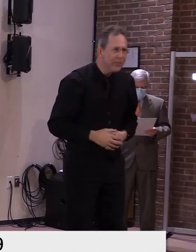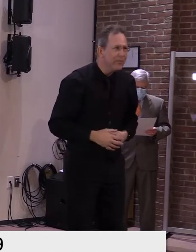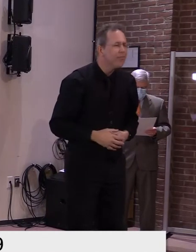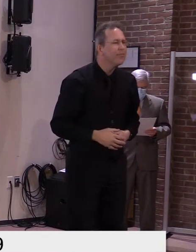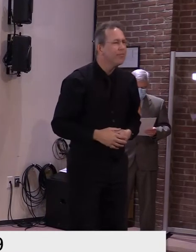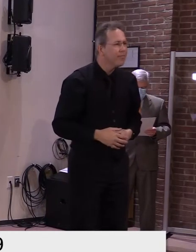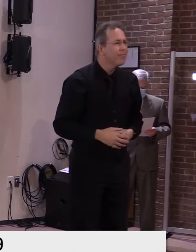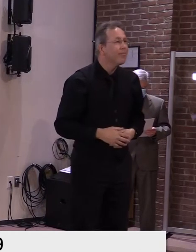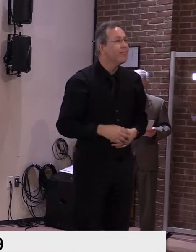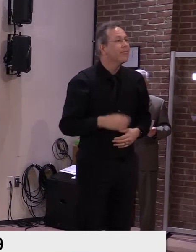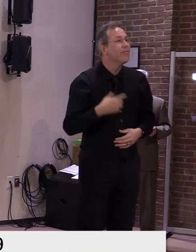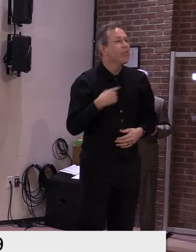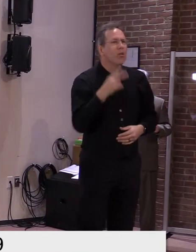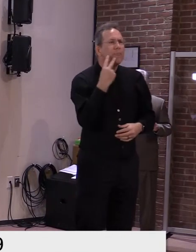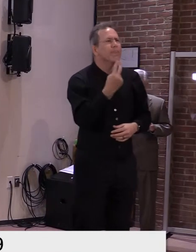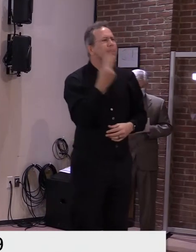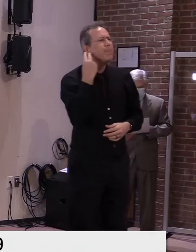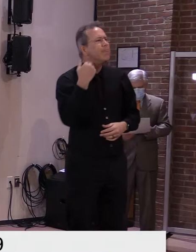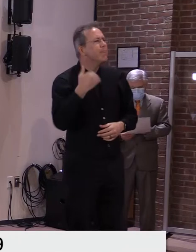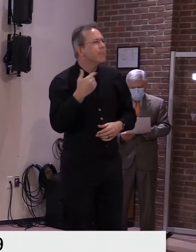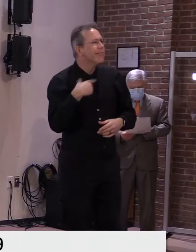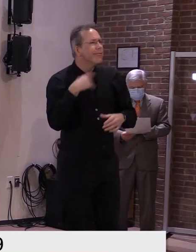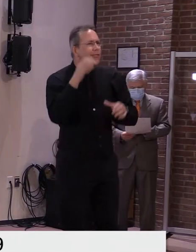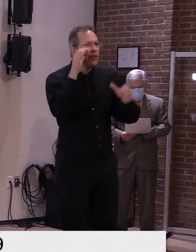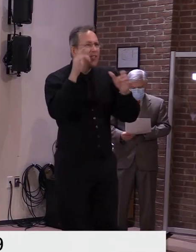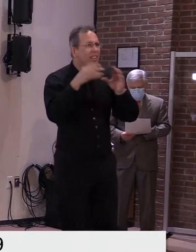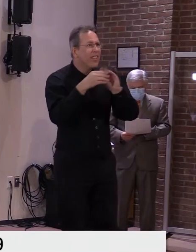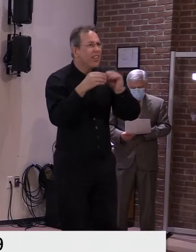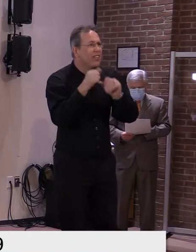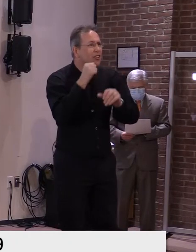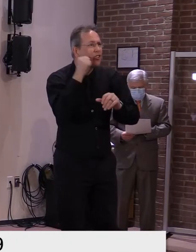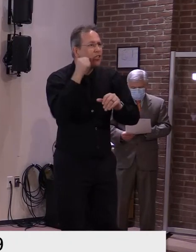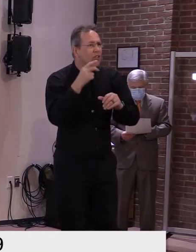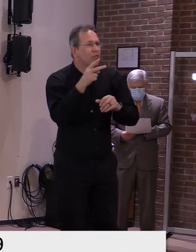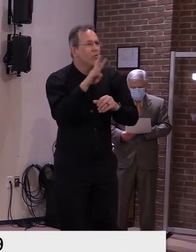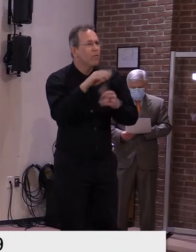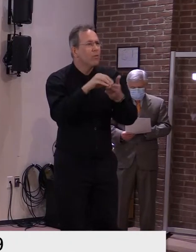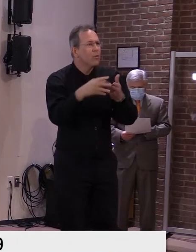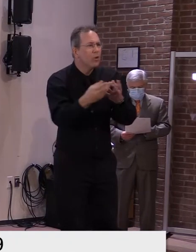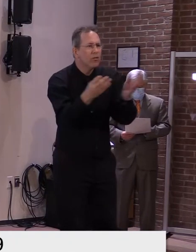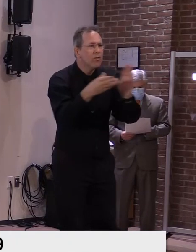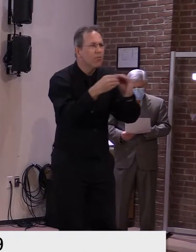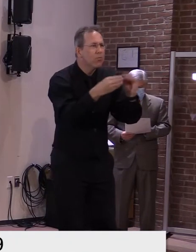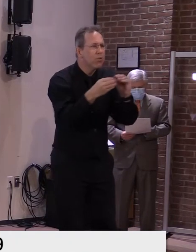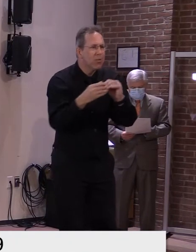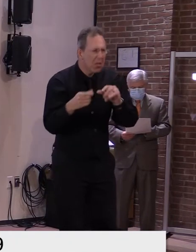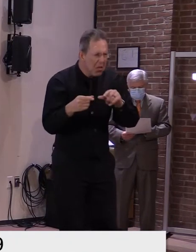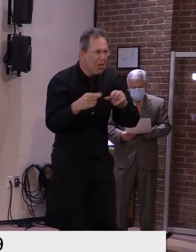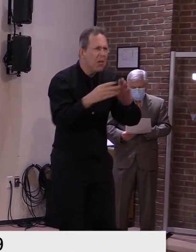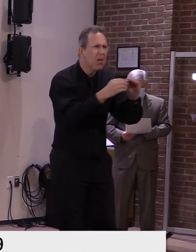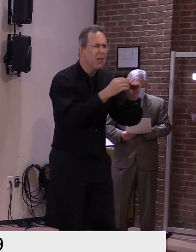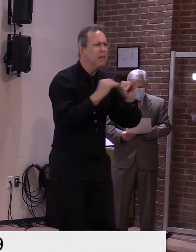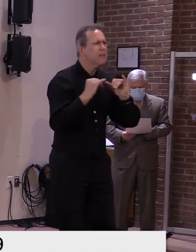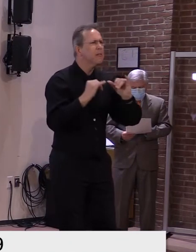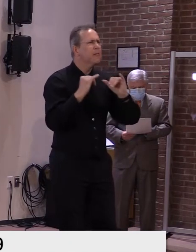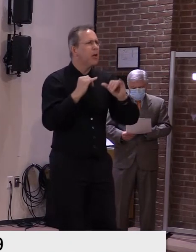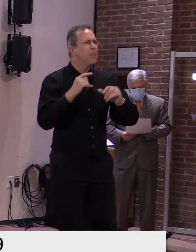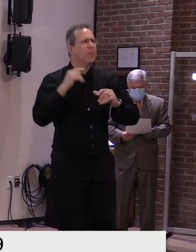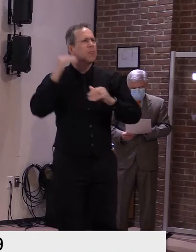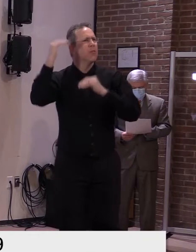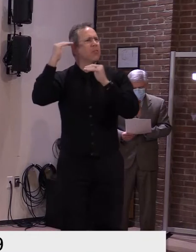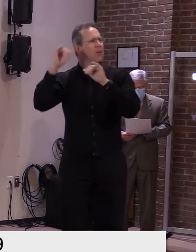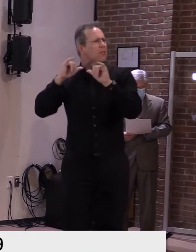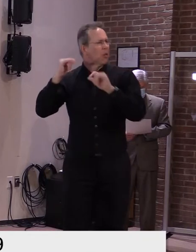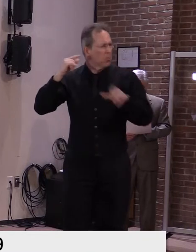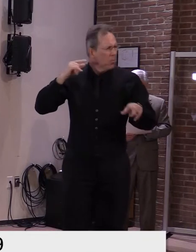heard yesterday, young people want and need what we all want and need. Community connection, opportunities to learn, a sense of